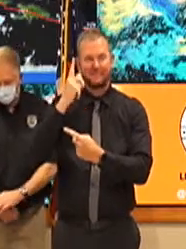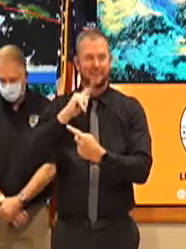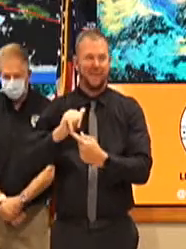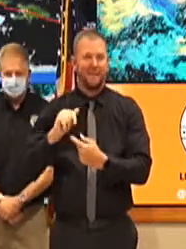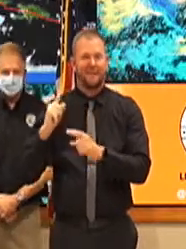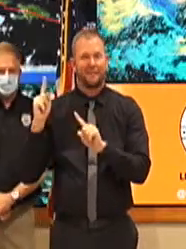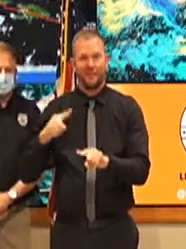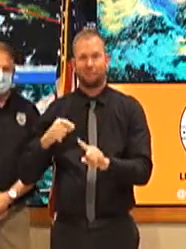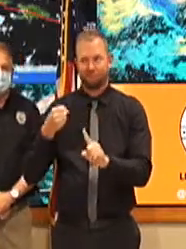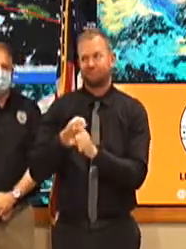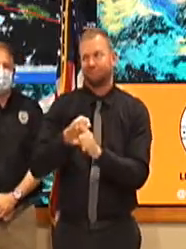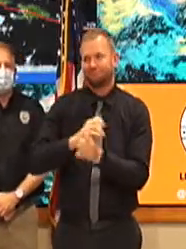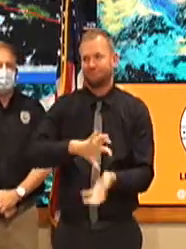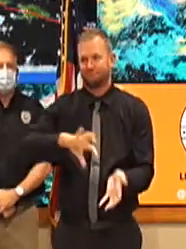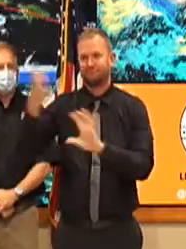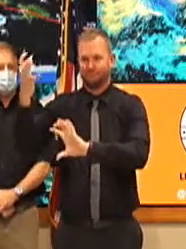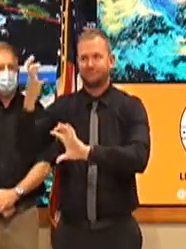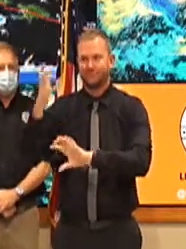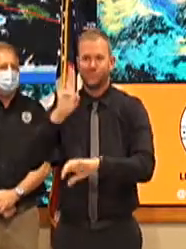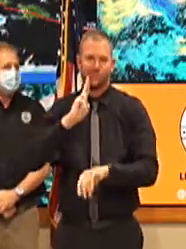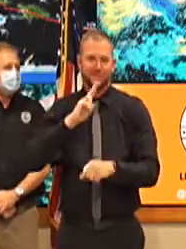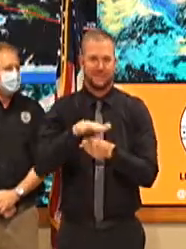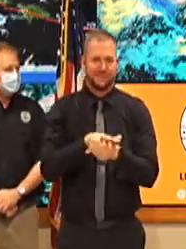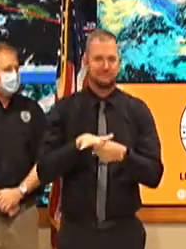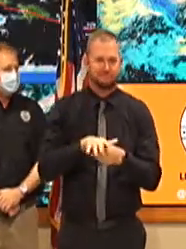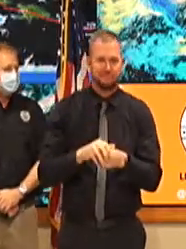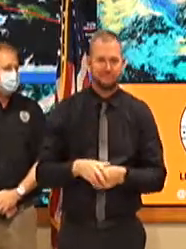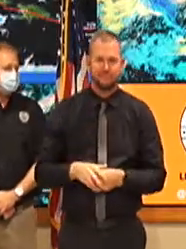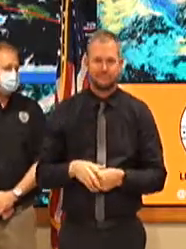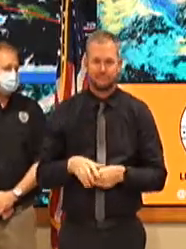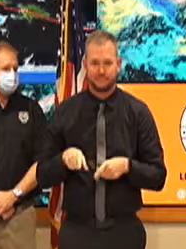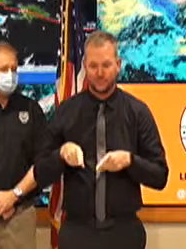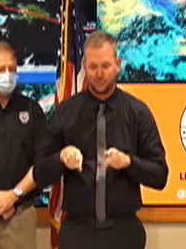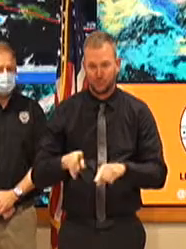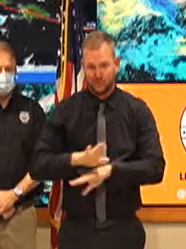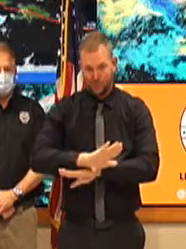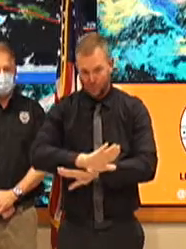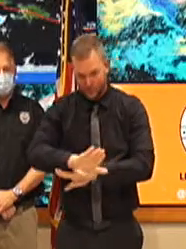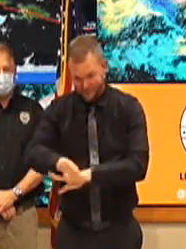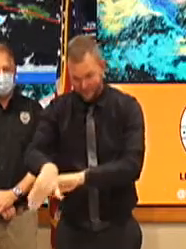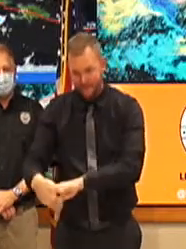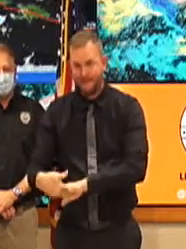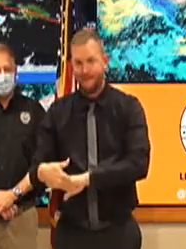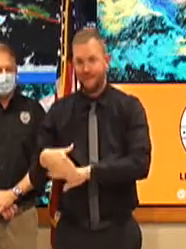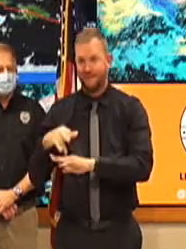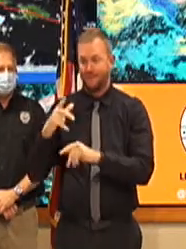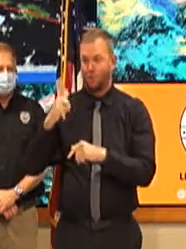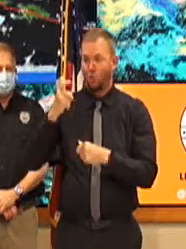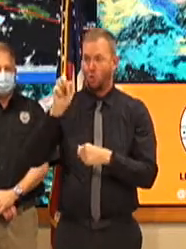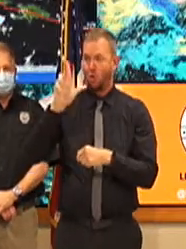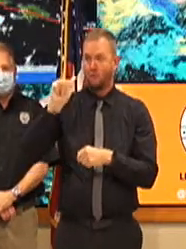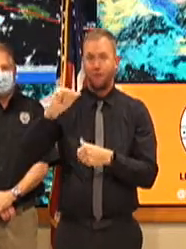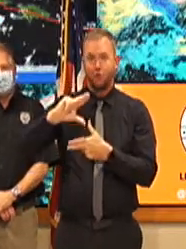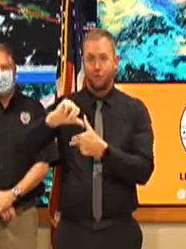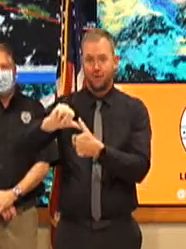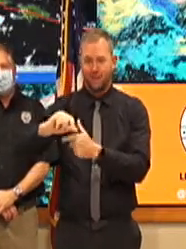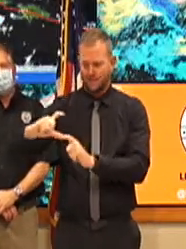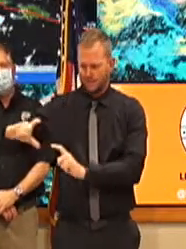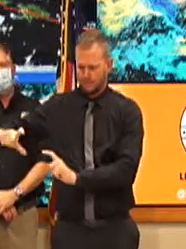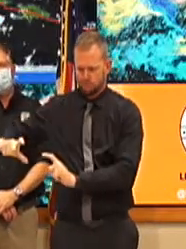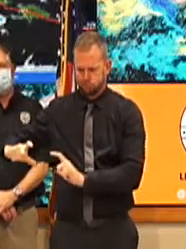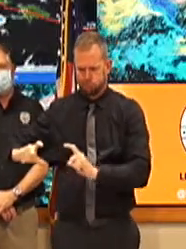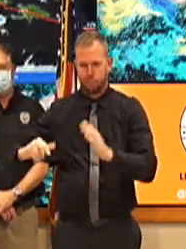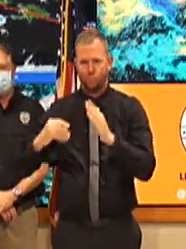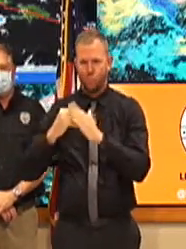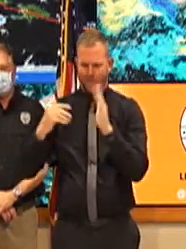to track further west. That means it's edging closer to Harris County and the Houston metropolitan area. Hurricane warnings